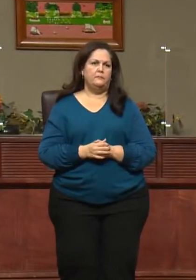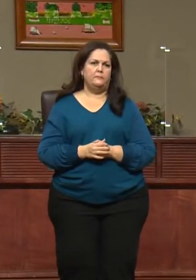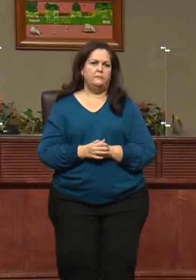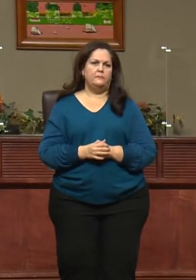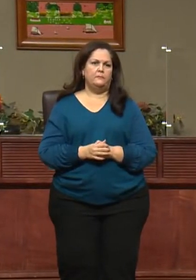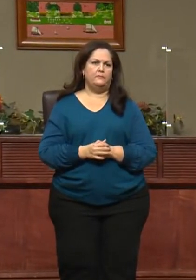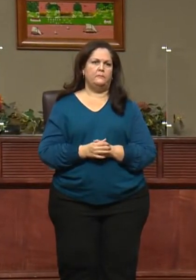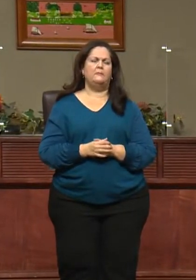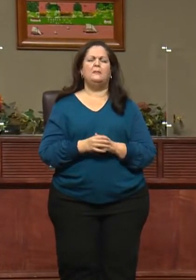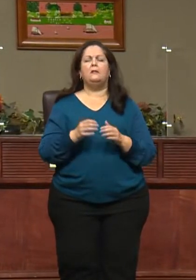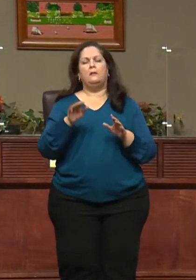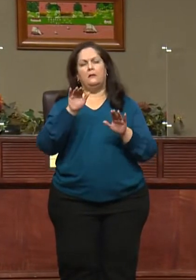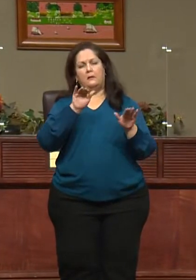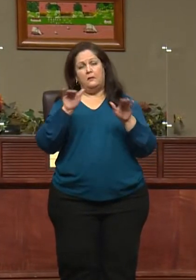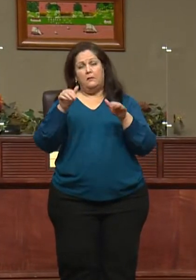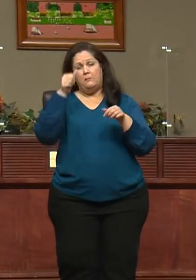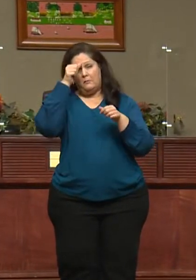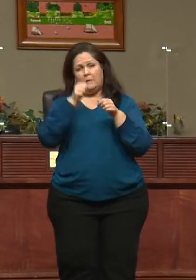inaccurate information,